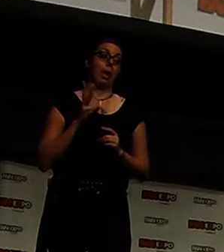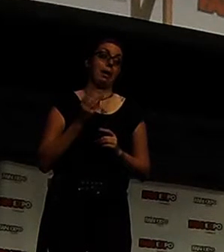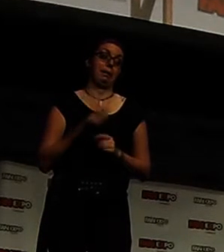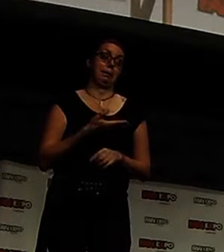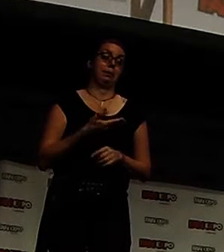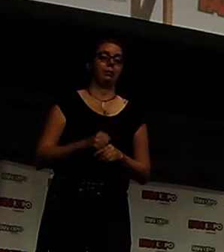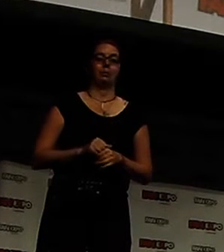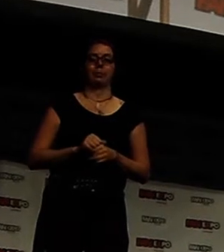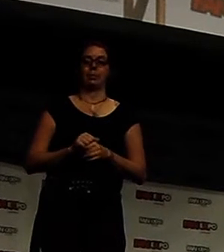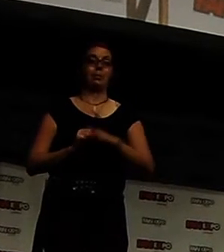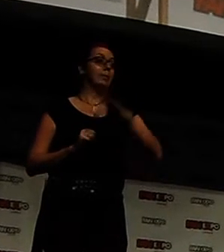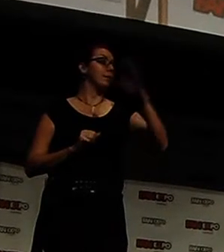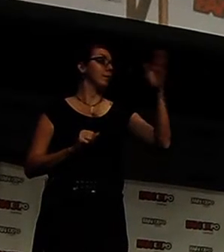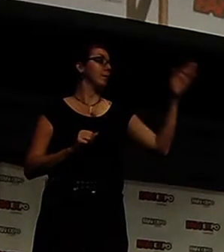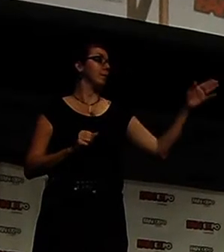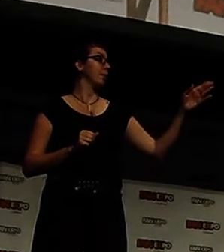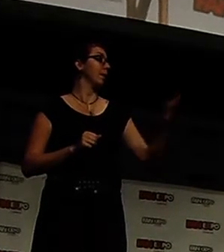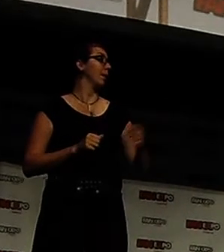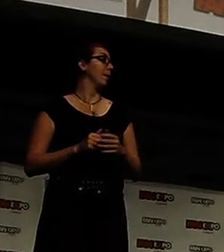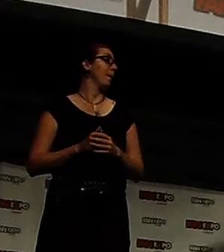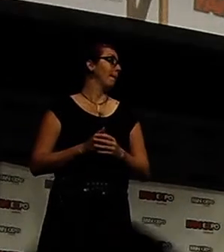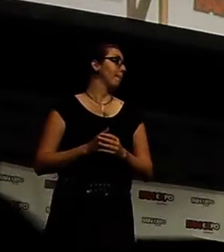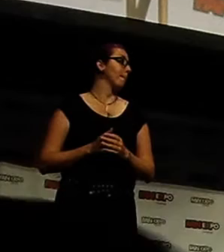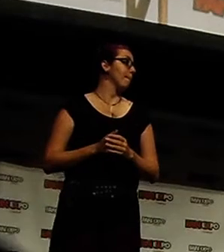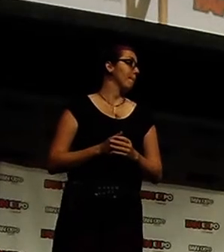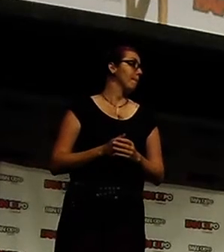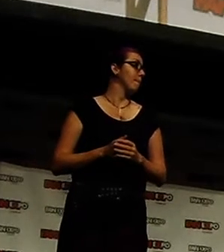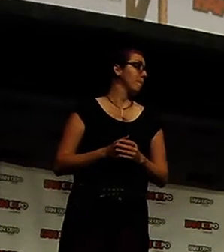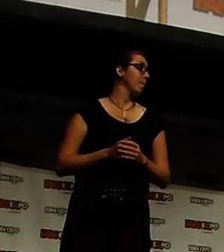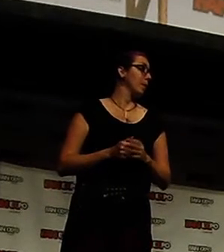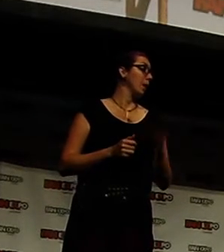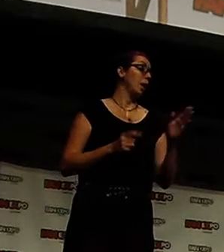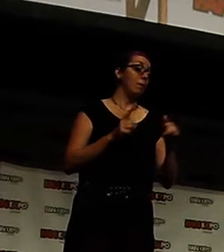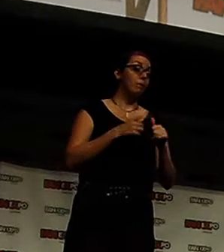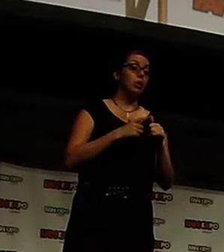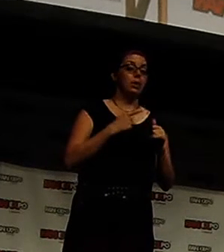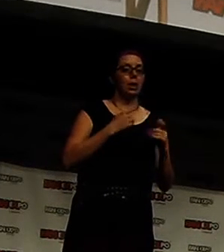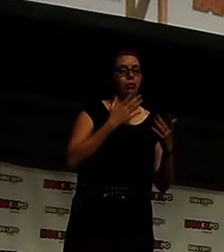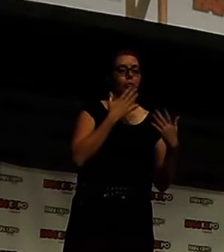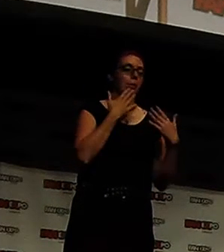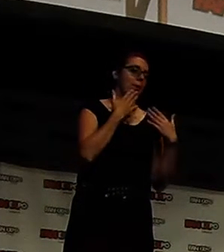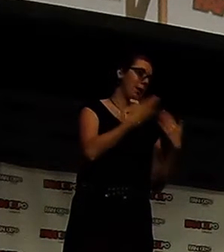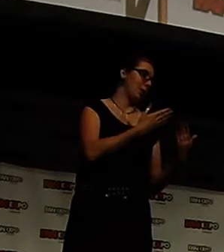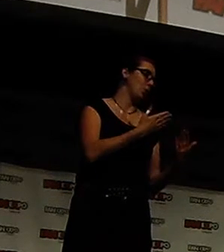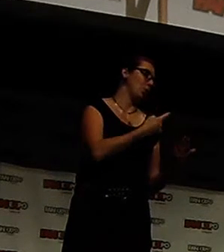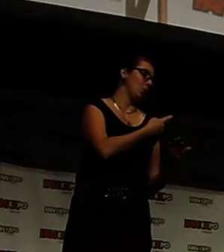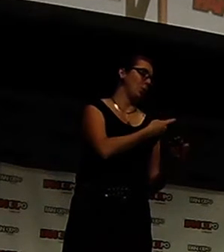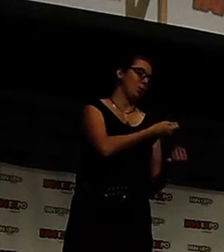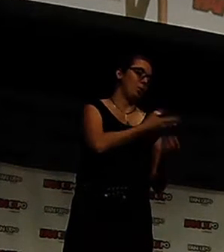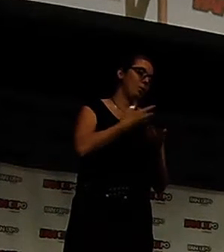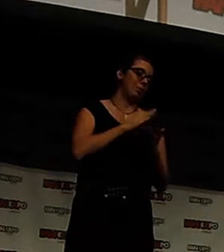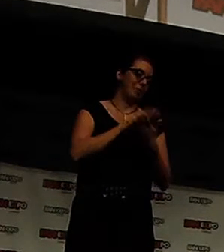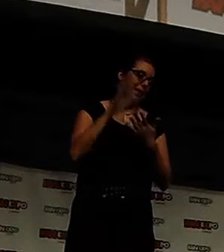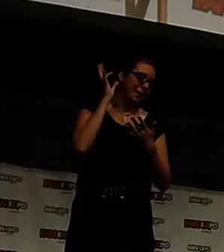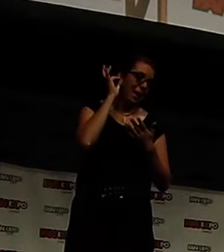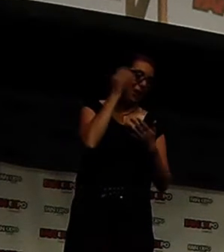Hey, buddy. Hey. So, first off, I'd just like you to thank you for complimenting my hair. You do have great